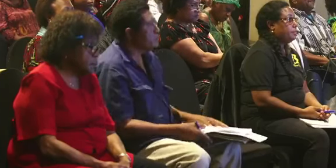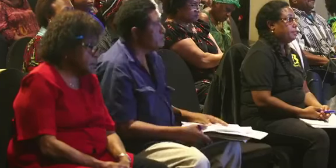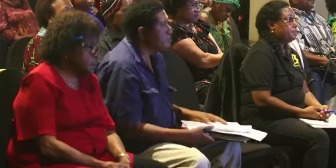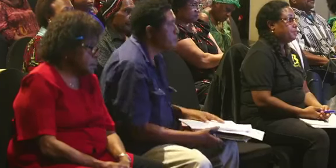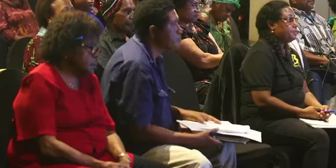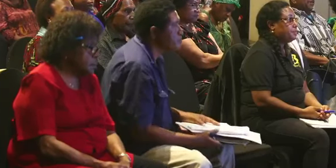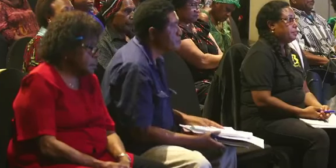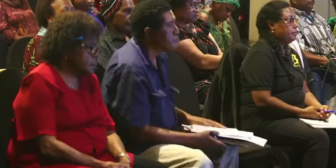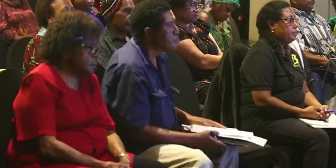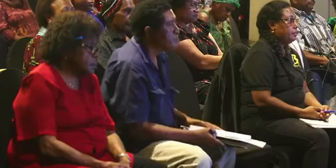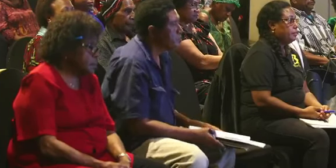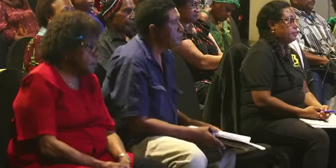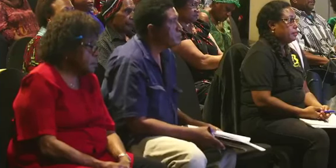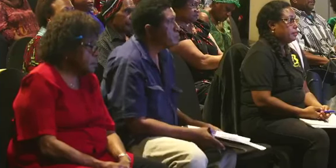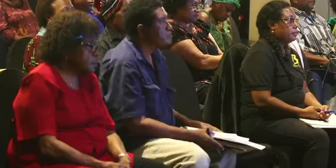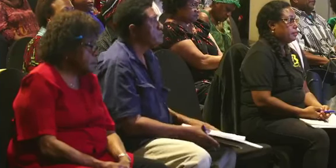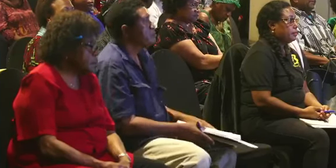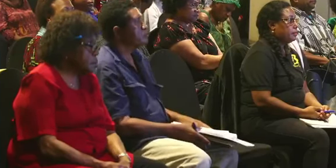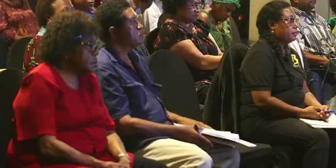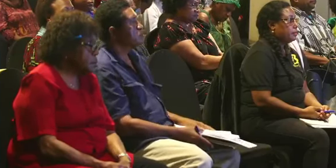will need to attach that